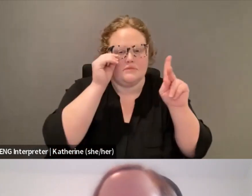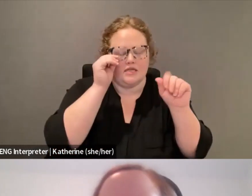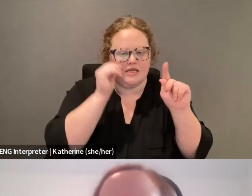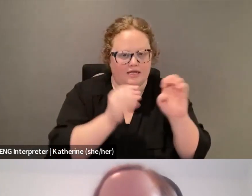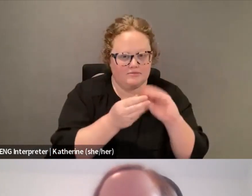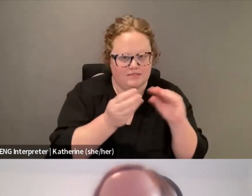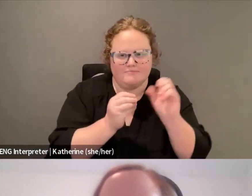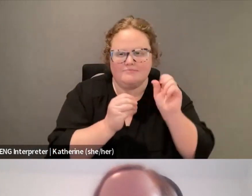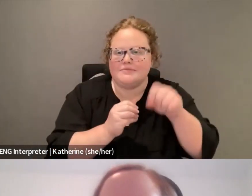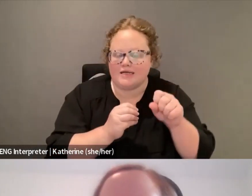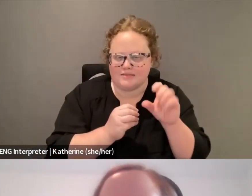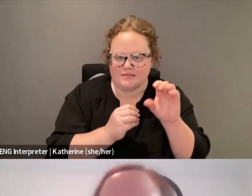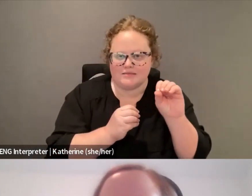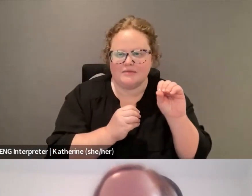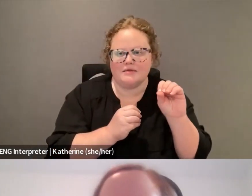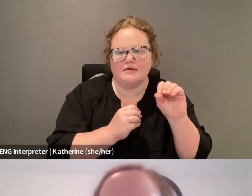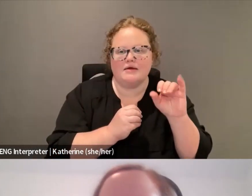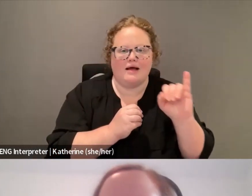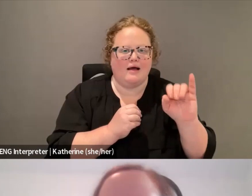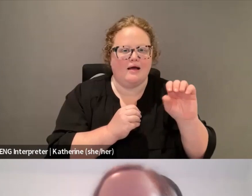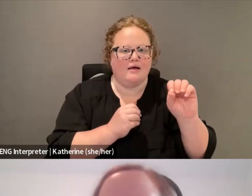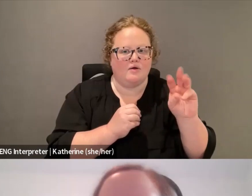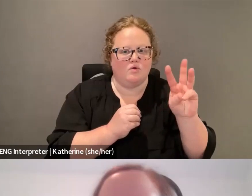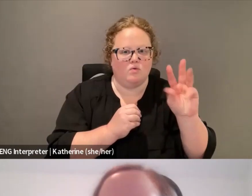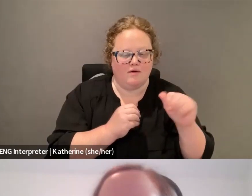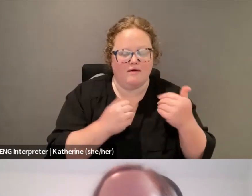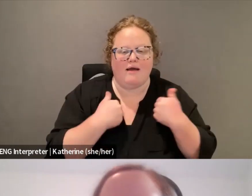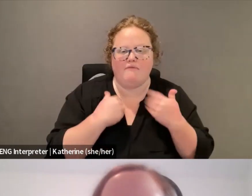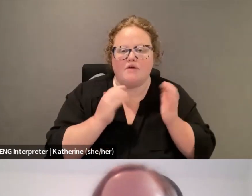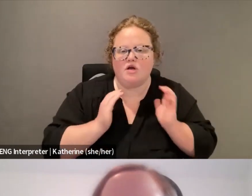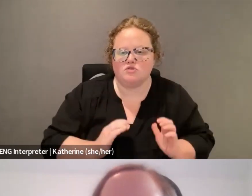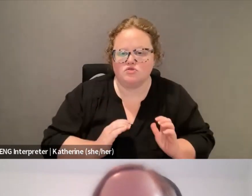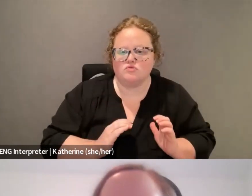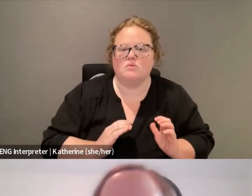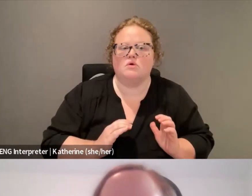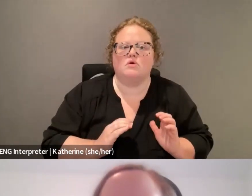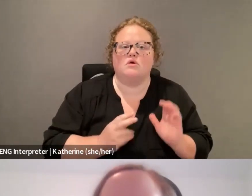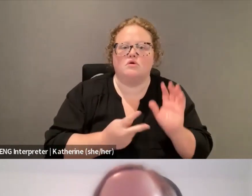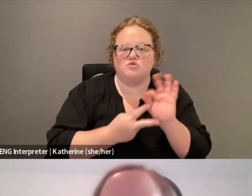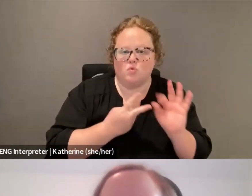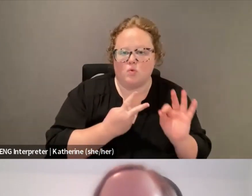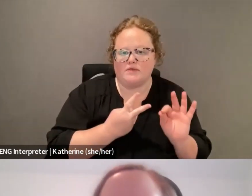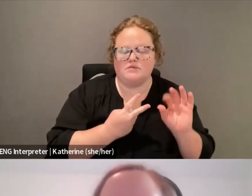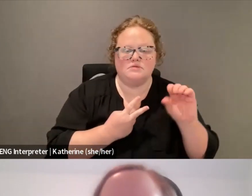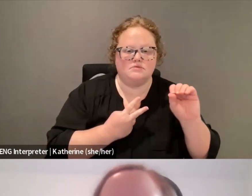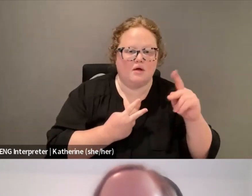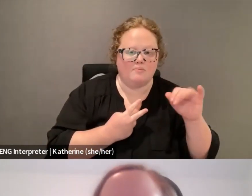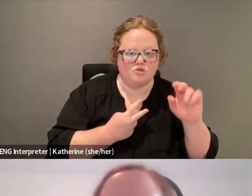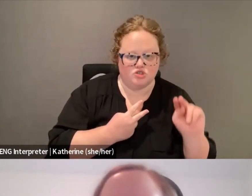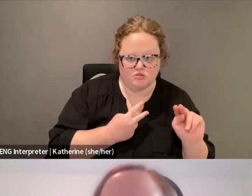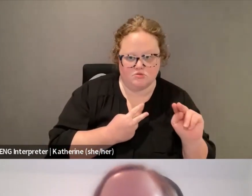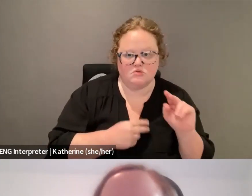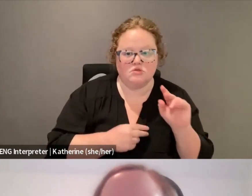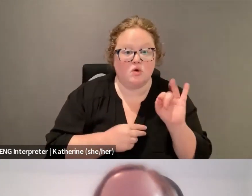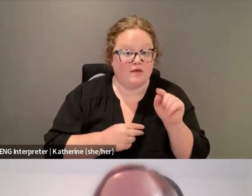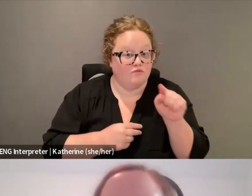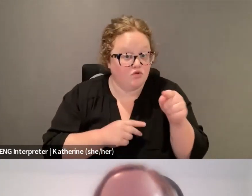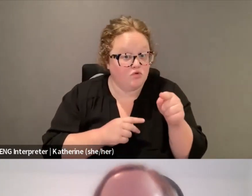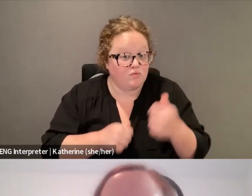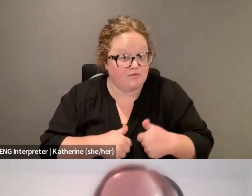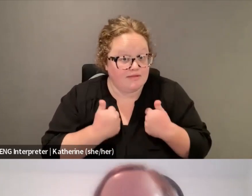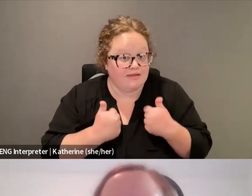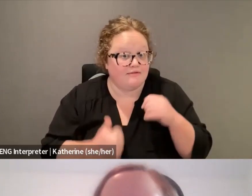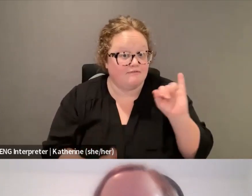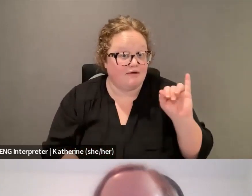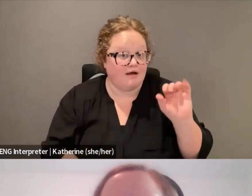call the consumer choice option, which is a participant-directed option. So if you are, the person asking this question is from Iowa,